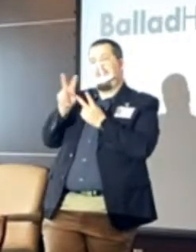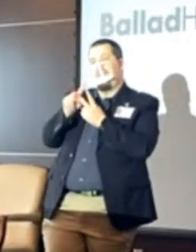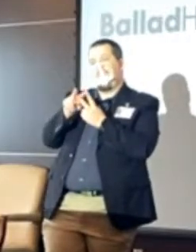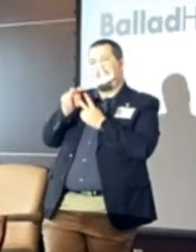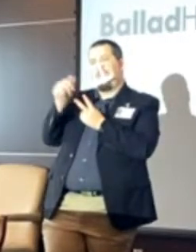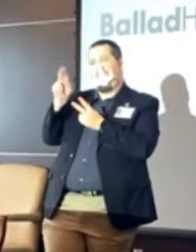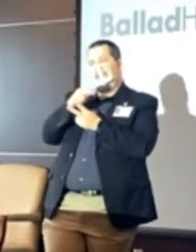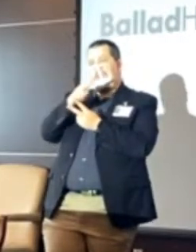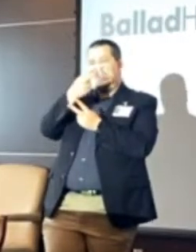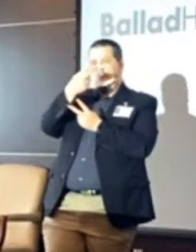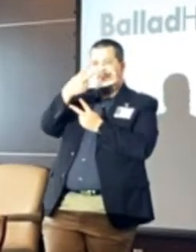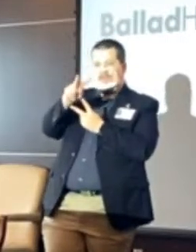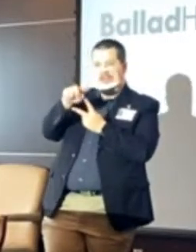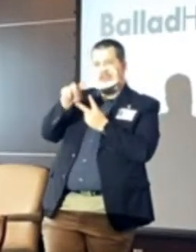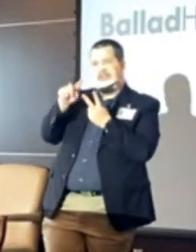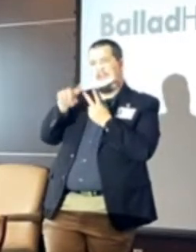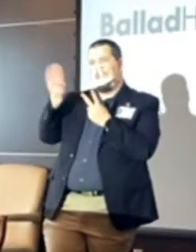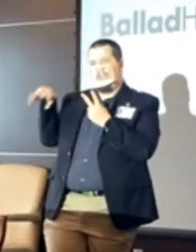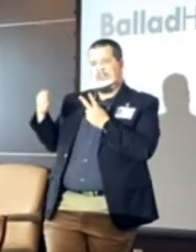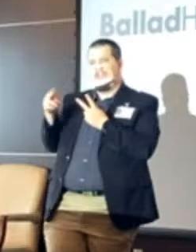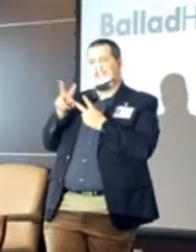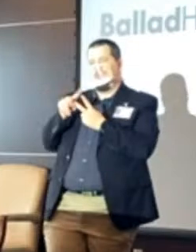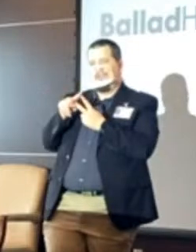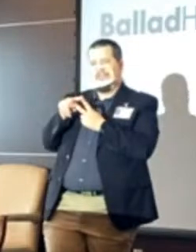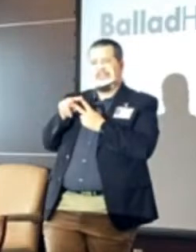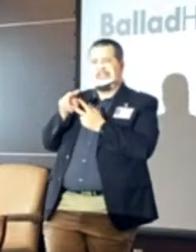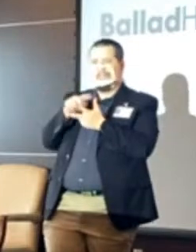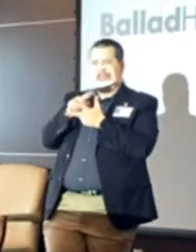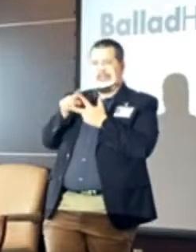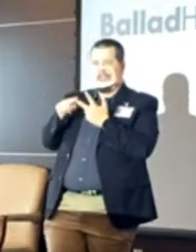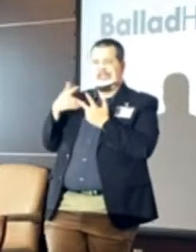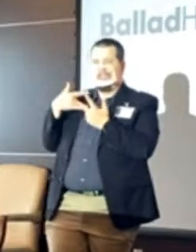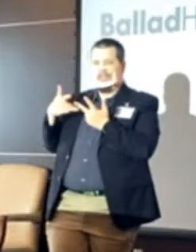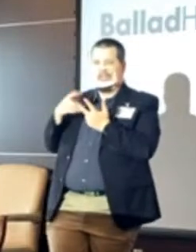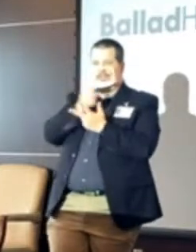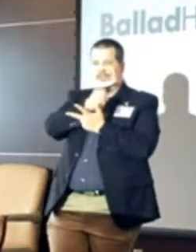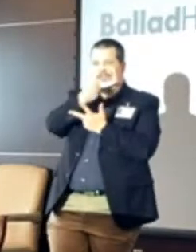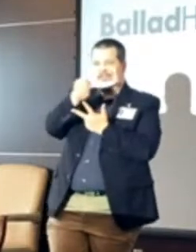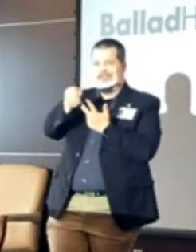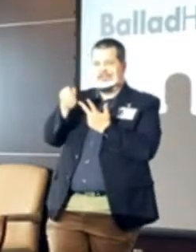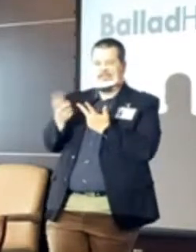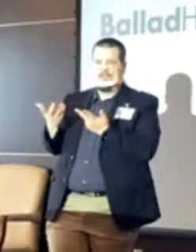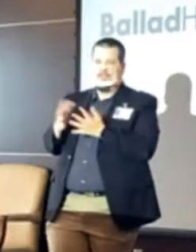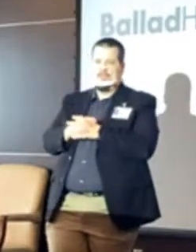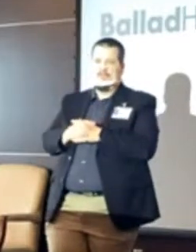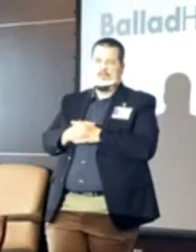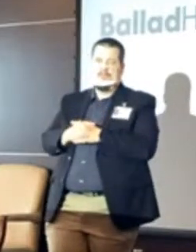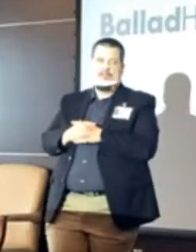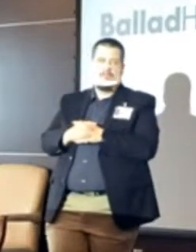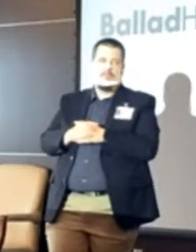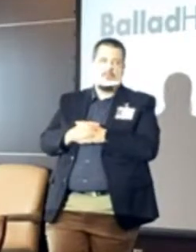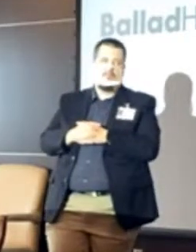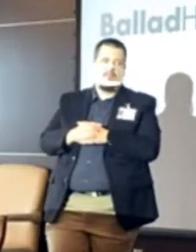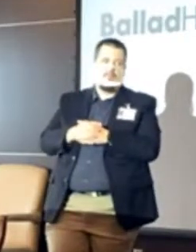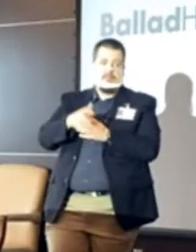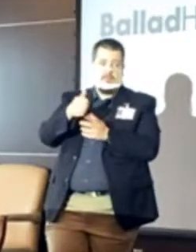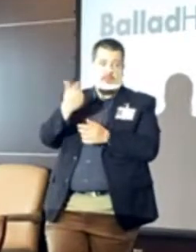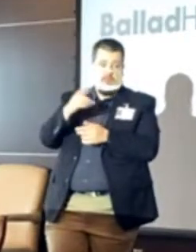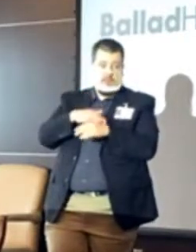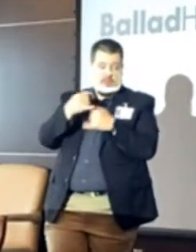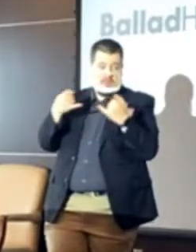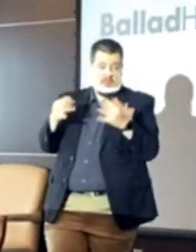tertiary hospitals at Holston Valley and Bristol Regional. So that's typically what we would do in that case. Okay, do we have anyone else on the